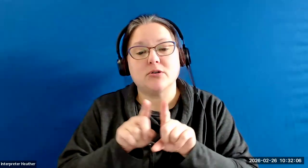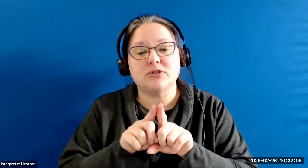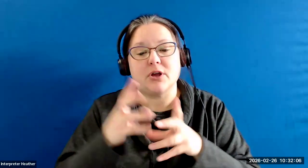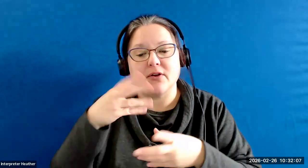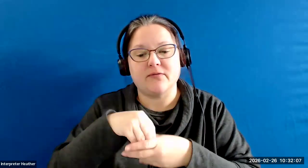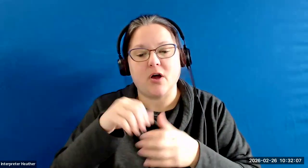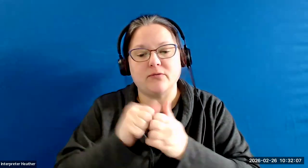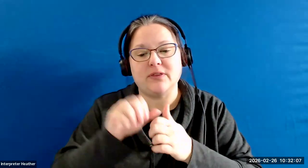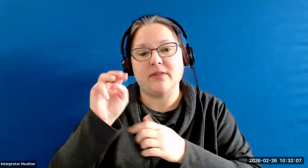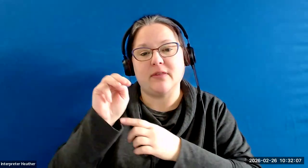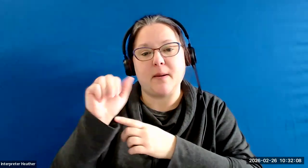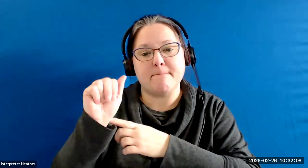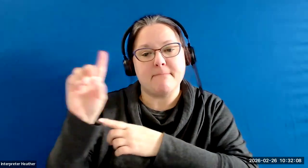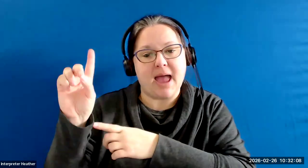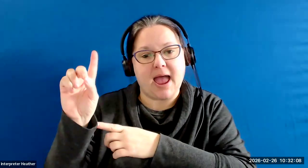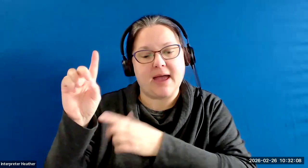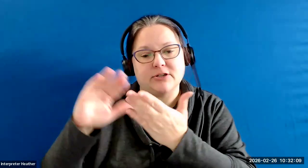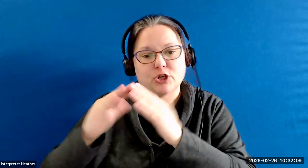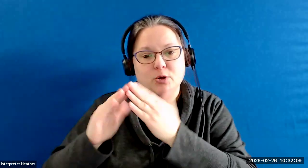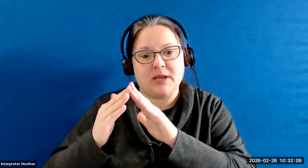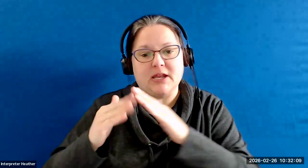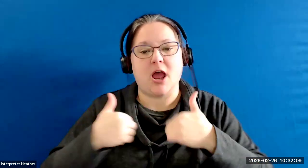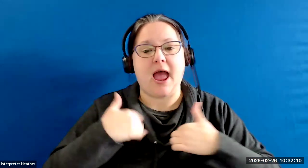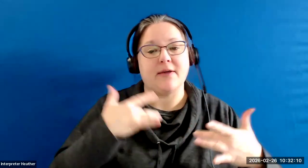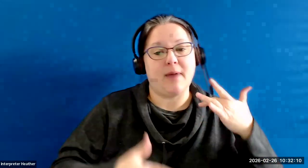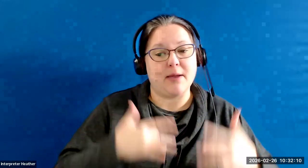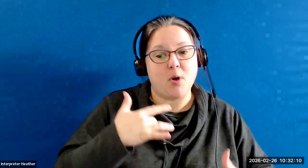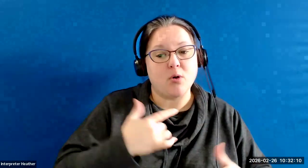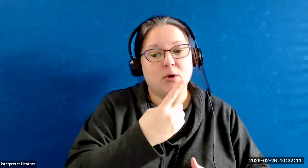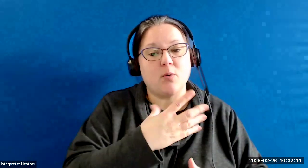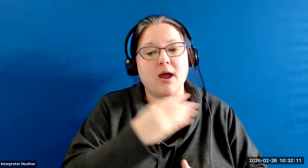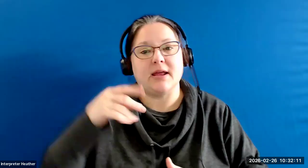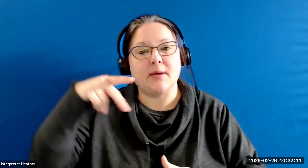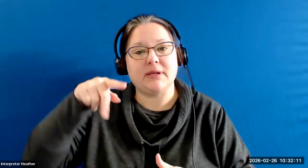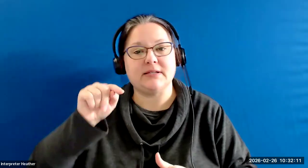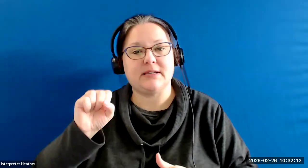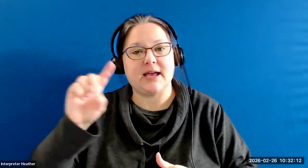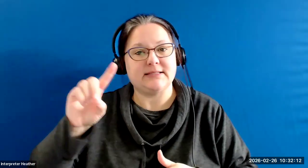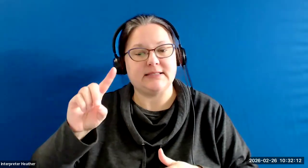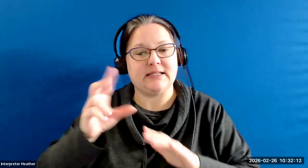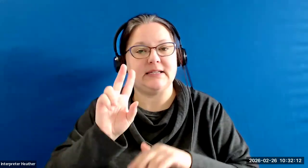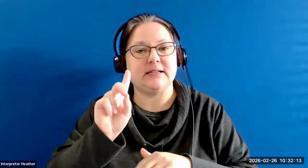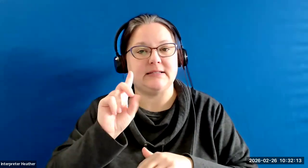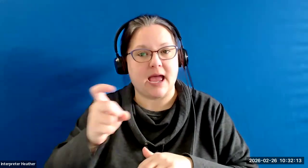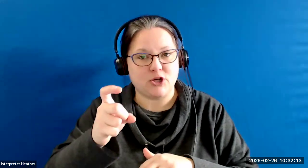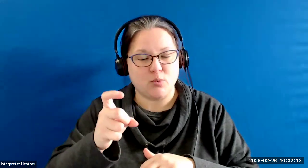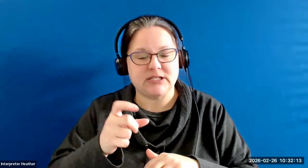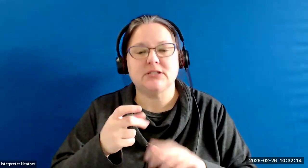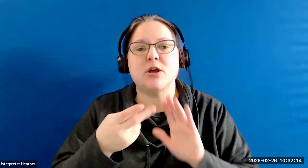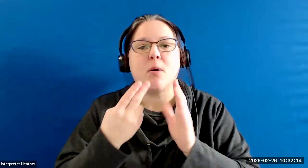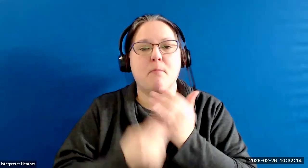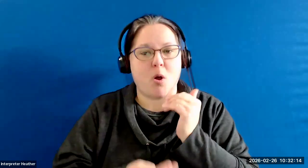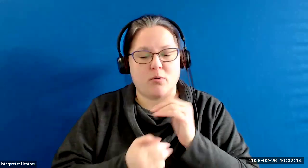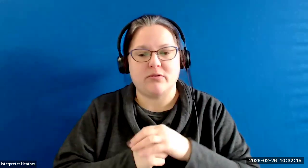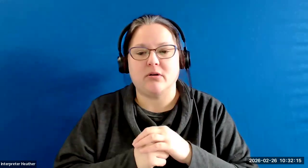community, where I have a bipolar 1 and PTSD diagnoses. Um, and these